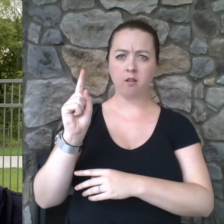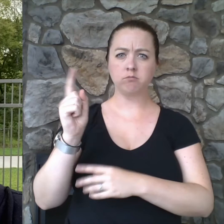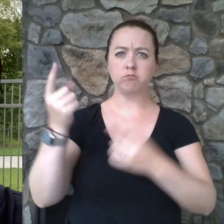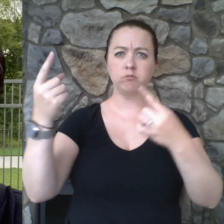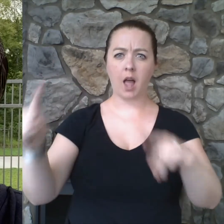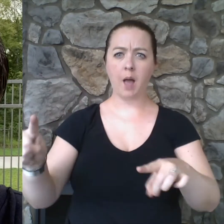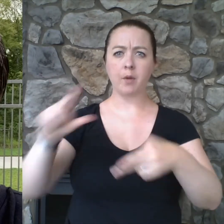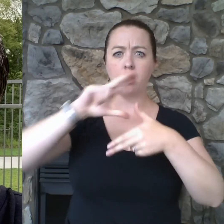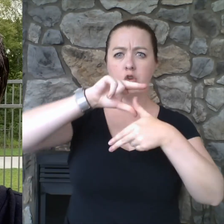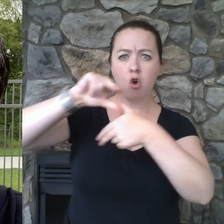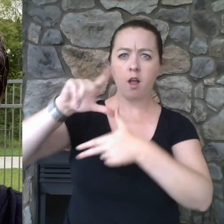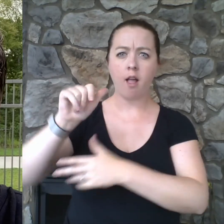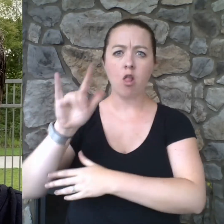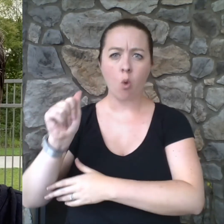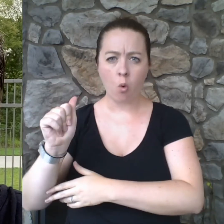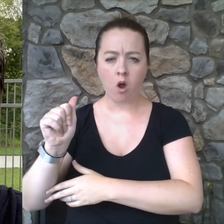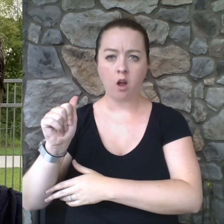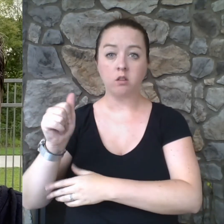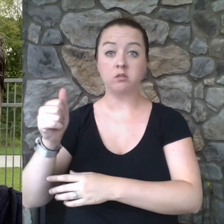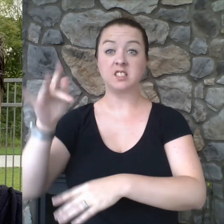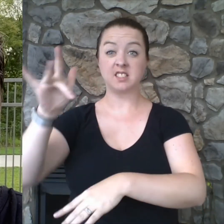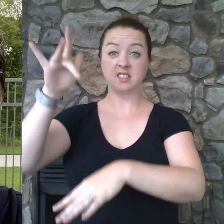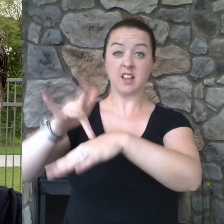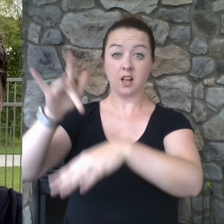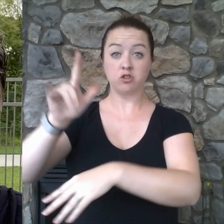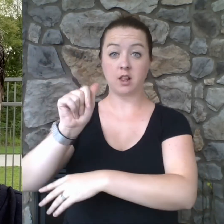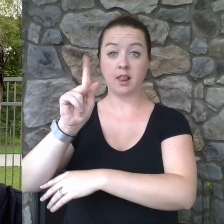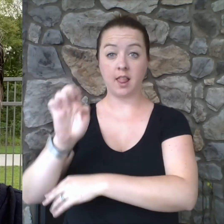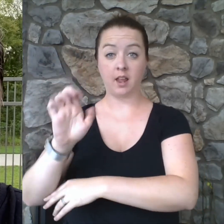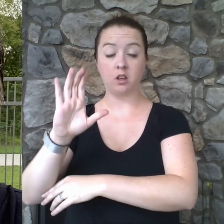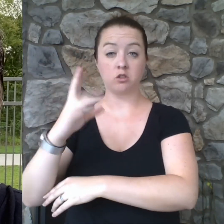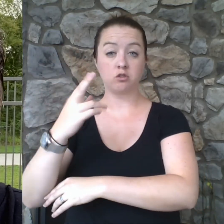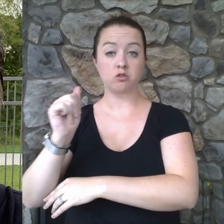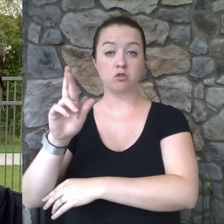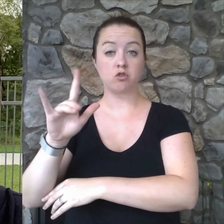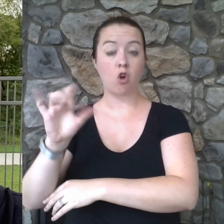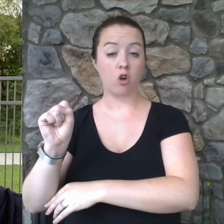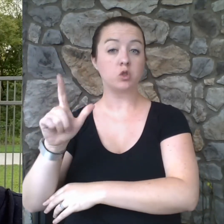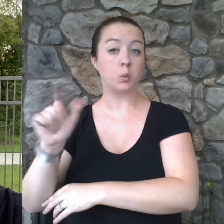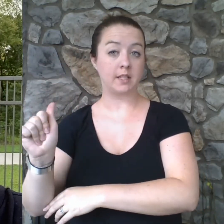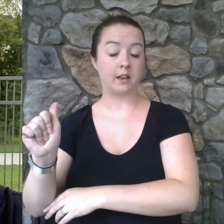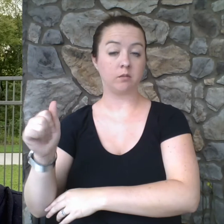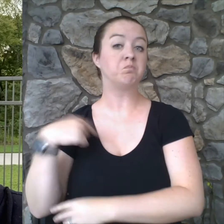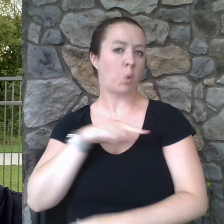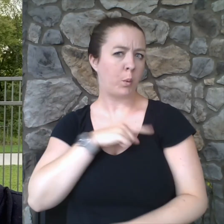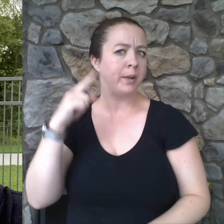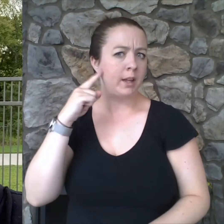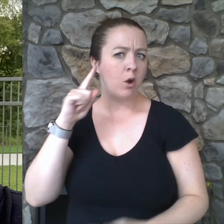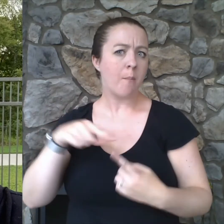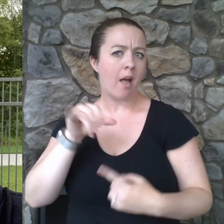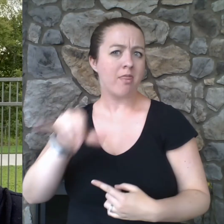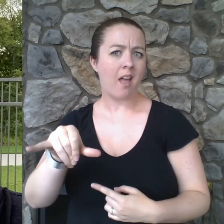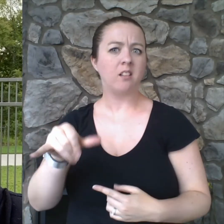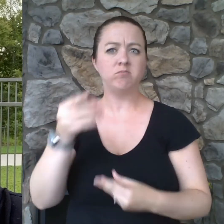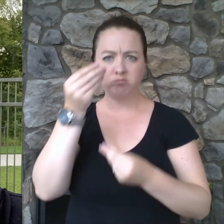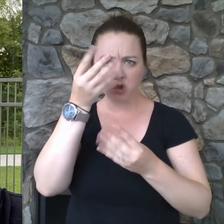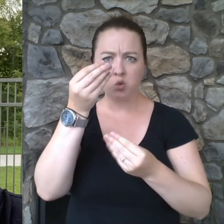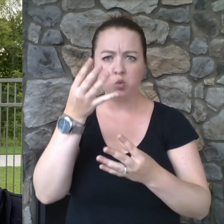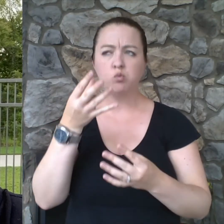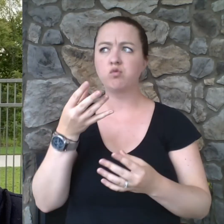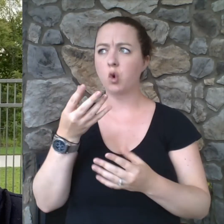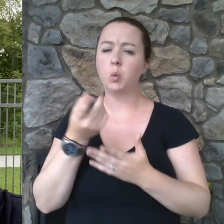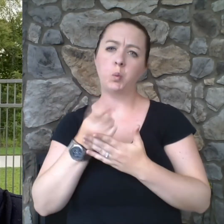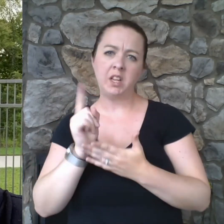hurricane, Hurricane Laura, hit Lake Charles, Louisiana. That's the one that we've heard about in the news for the past week and